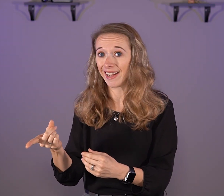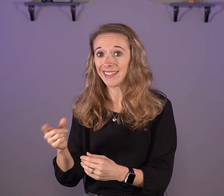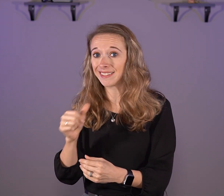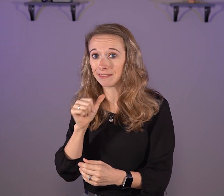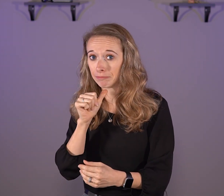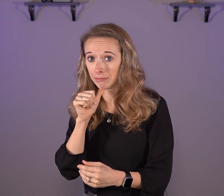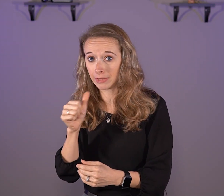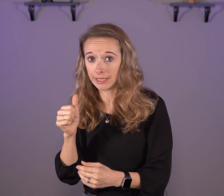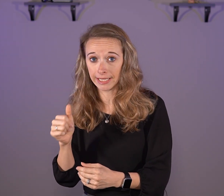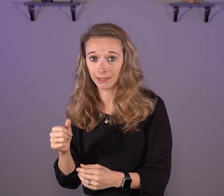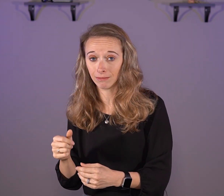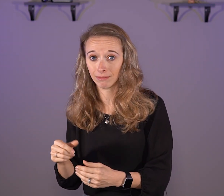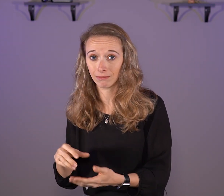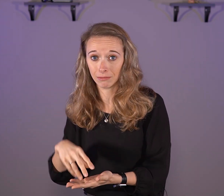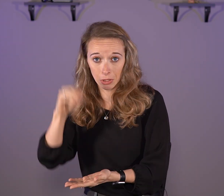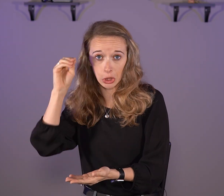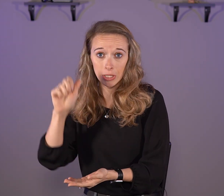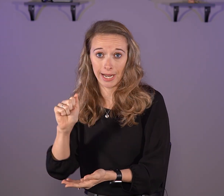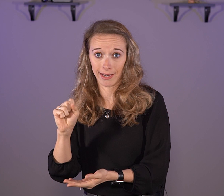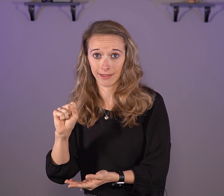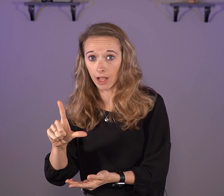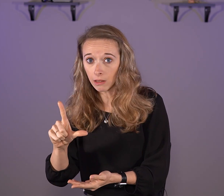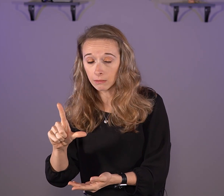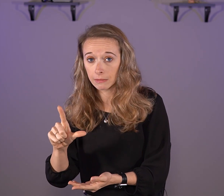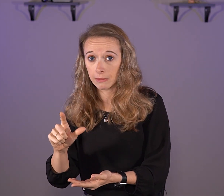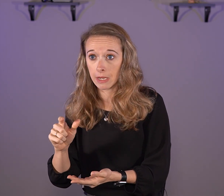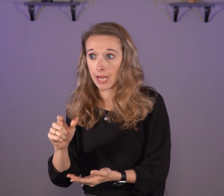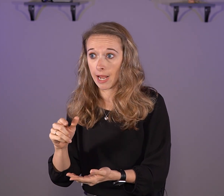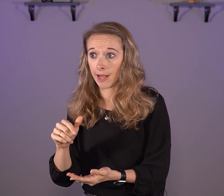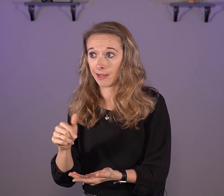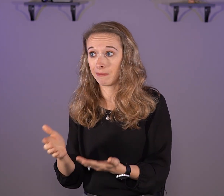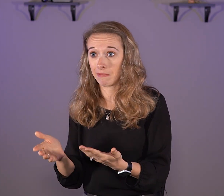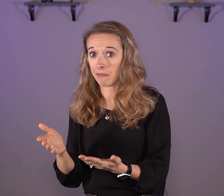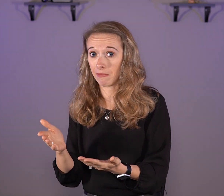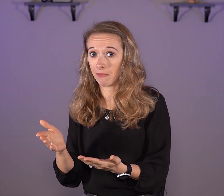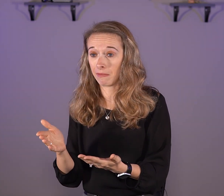They didn't learn ASL and they,